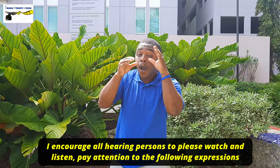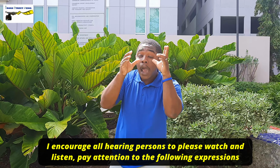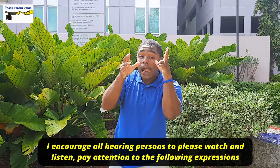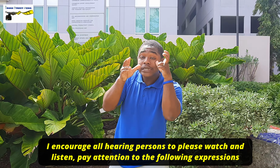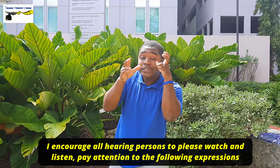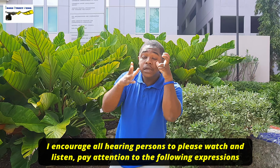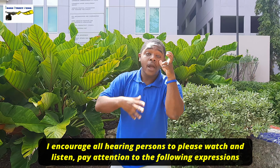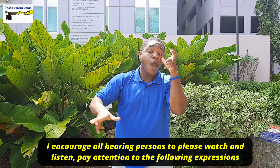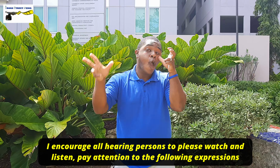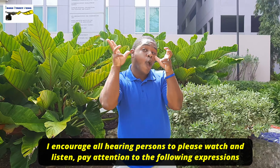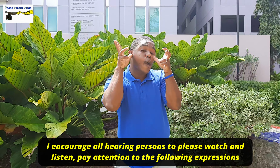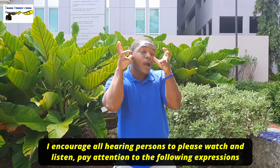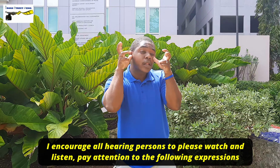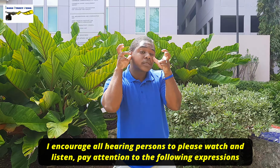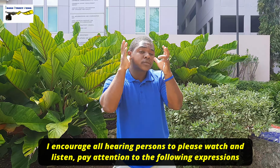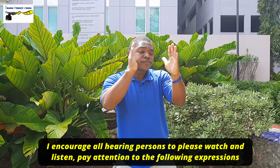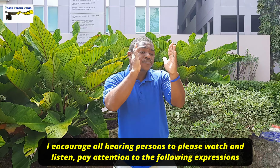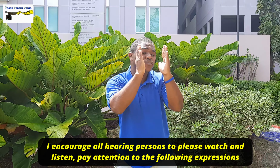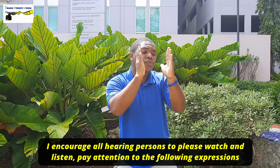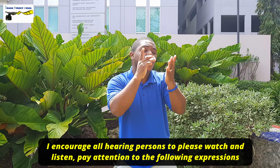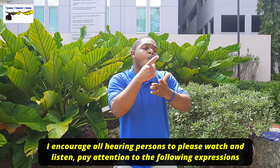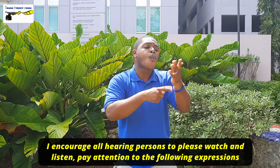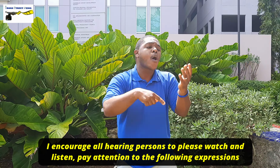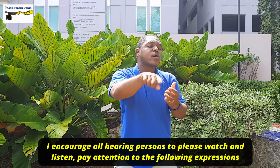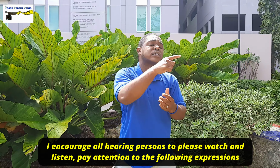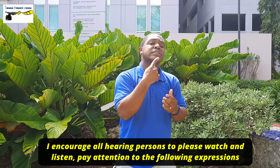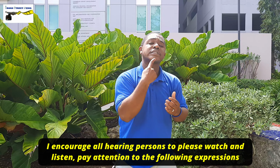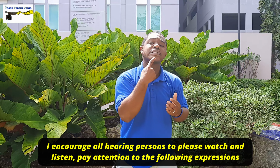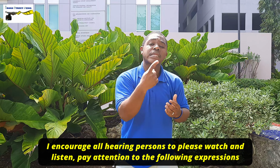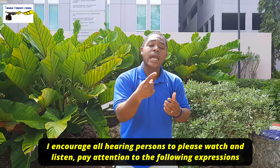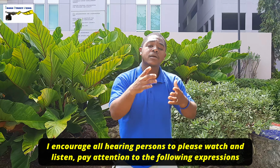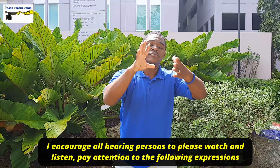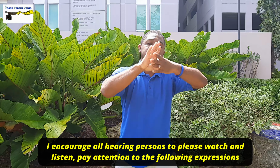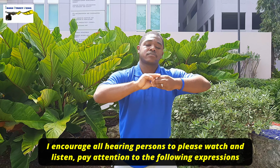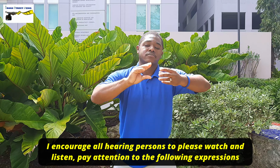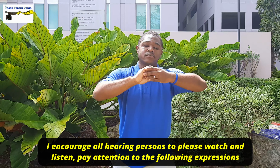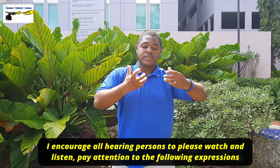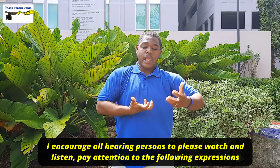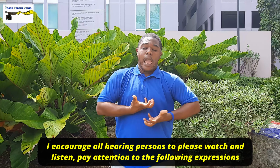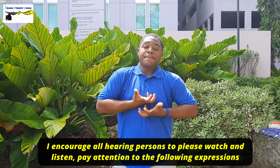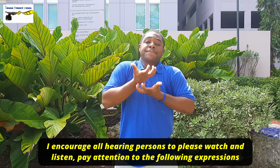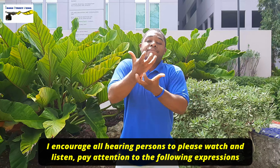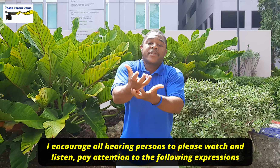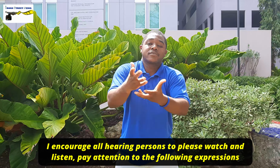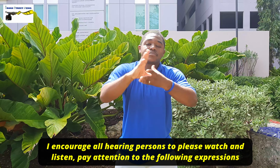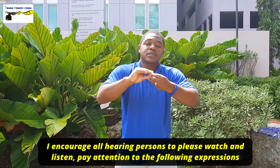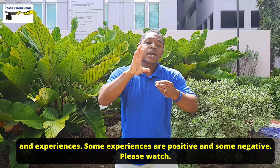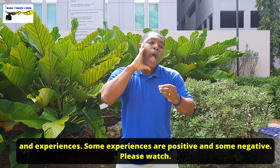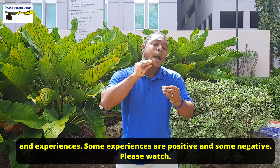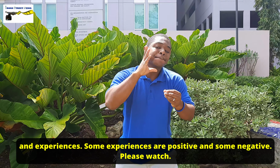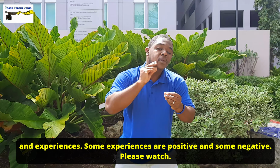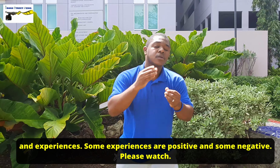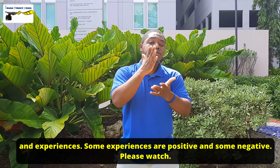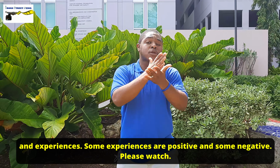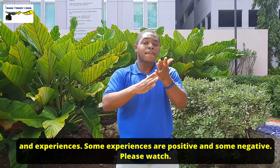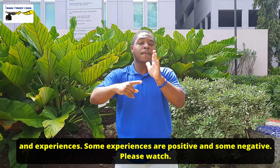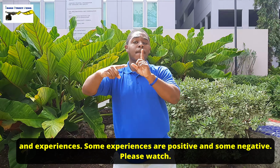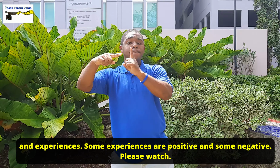watch and listen. Pay attention to the following expressions and experiences. Some experiences are positive